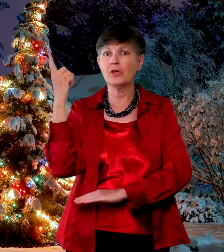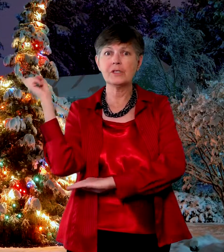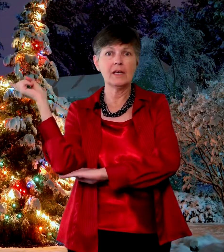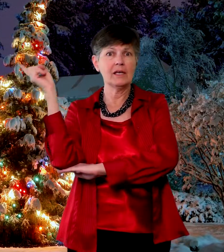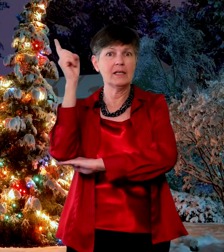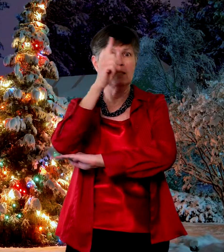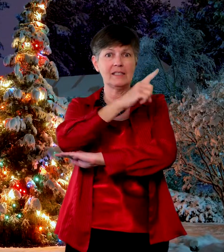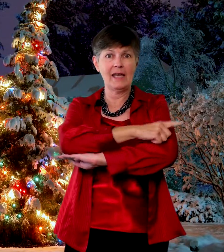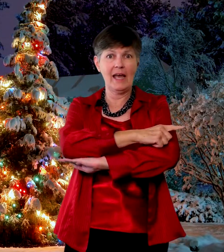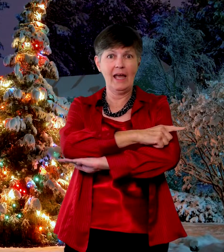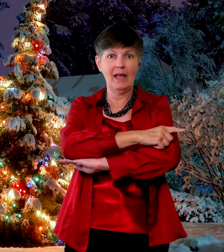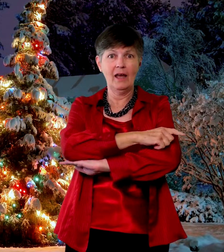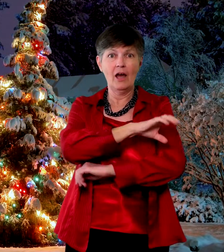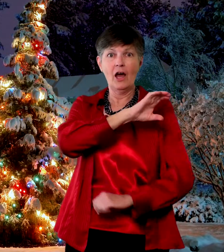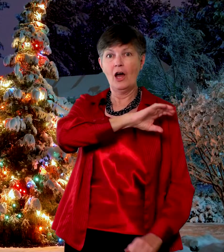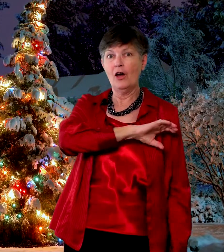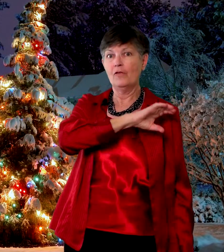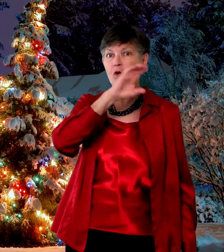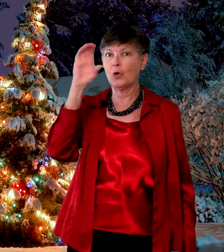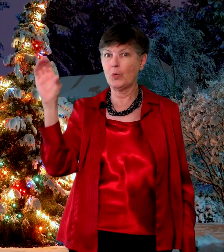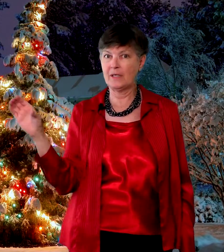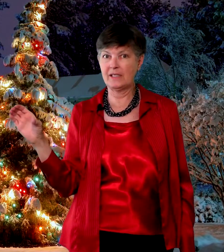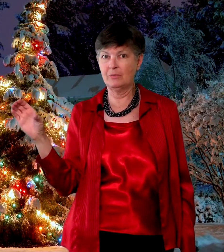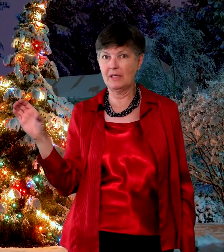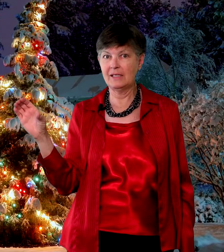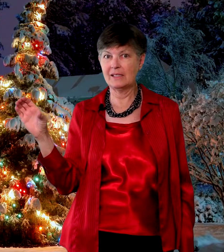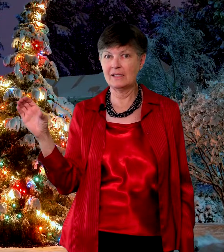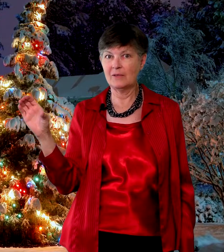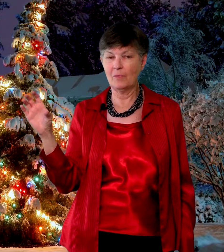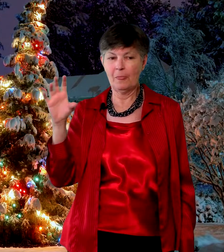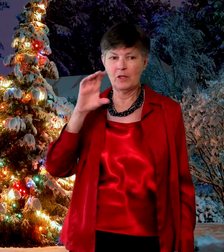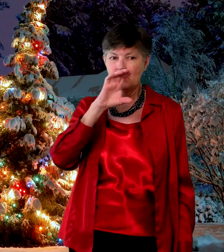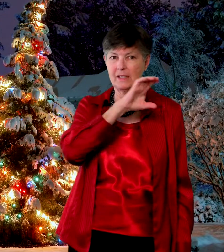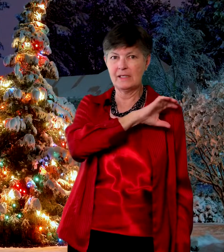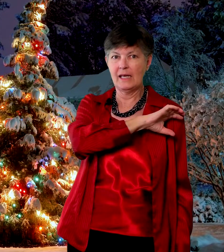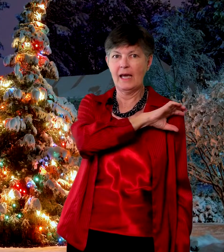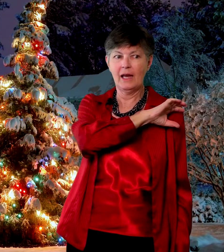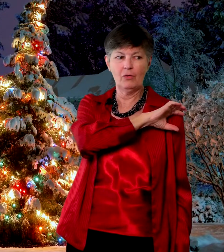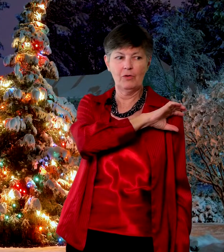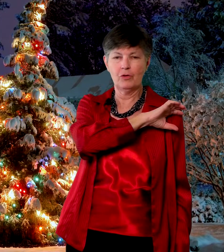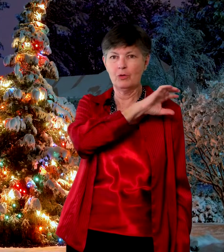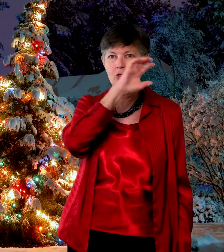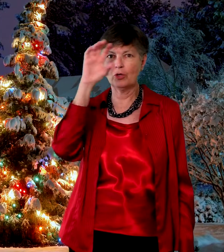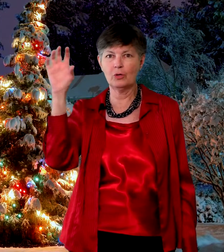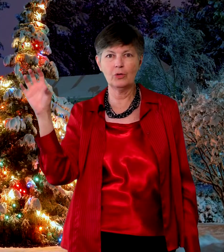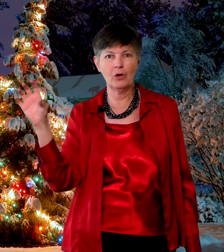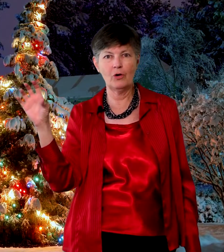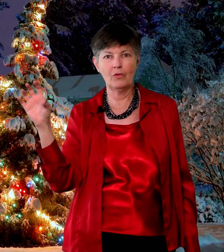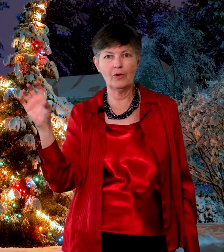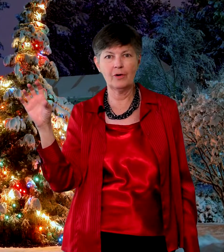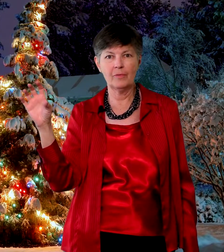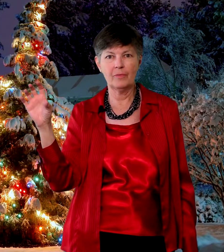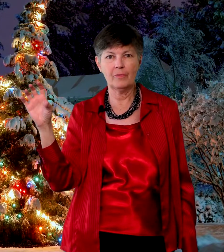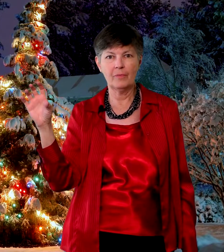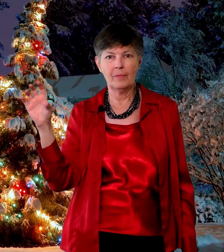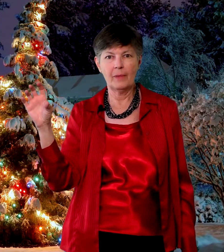first day of Christmas, it's with a C hand going from your shoulder over.